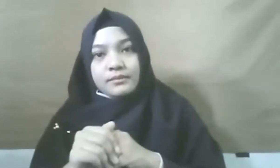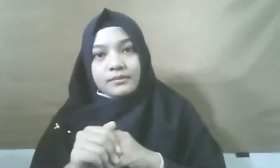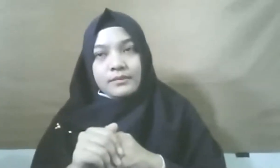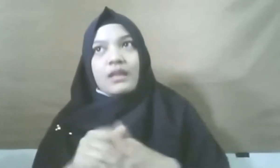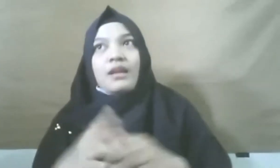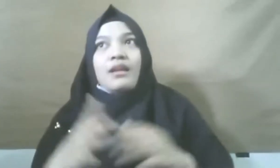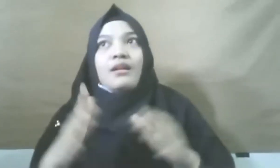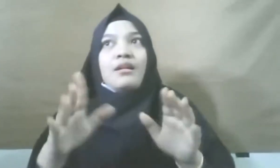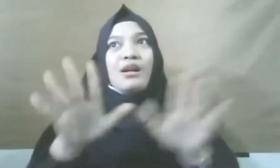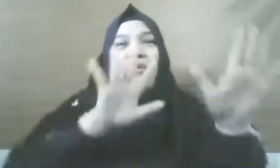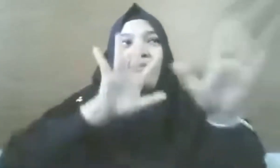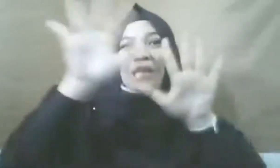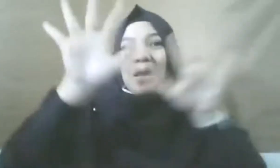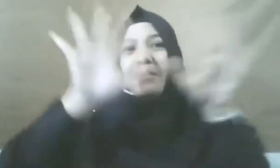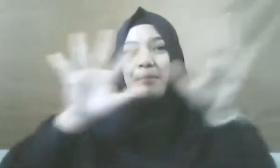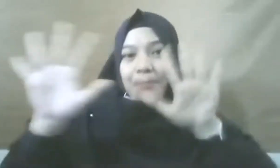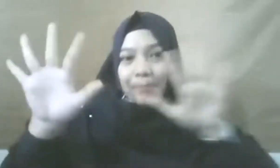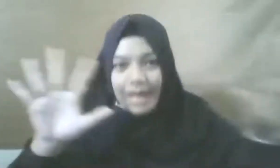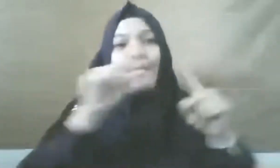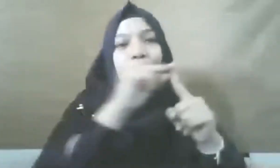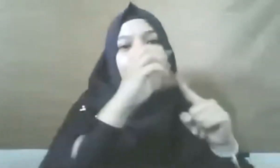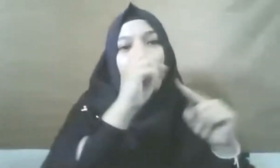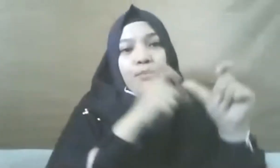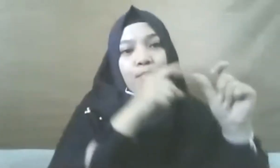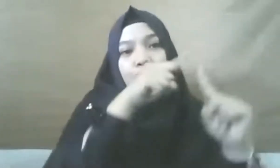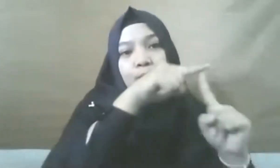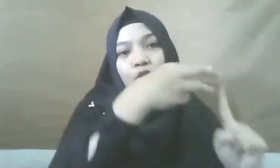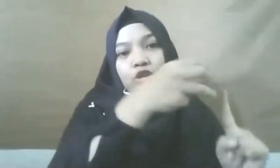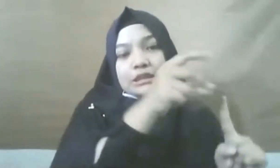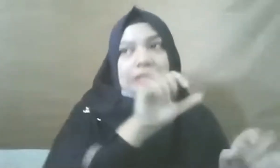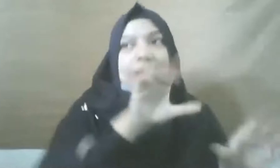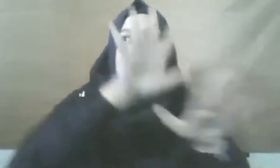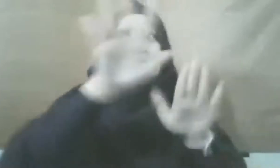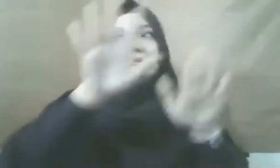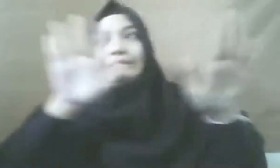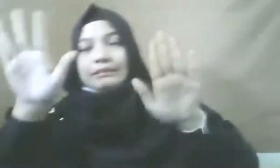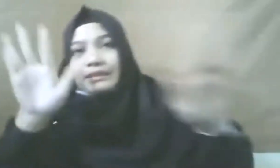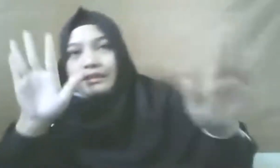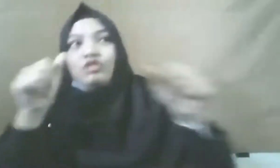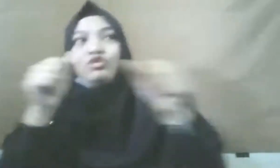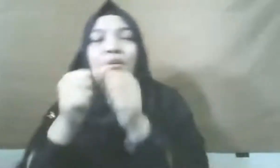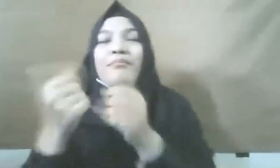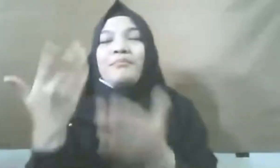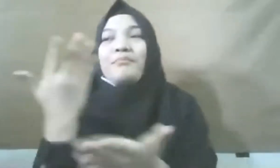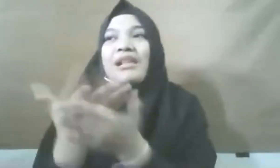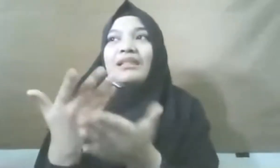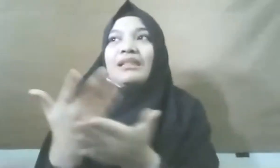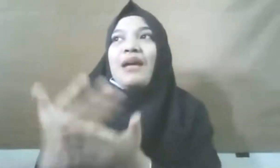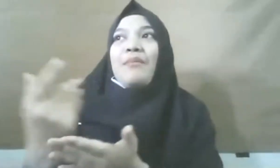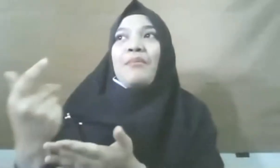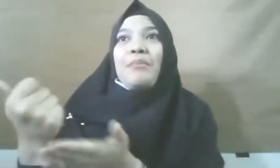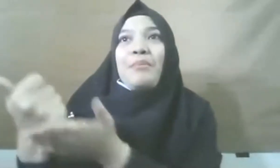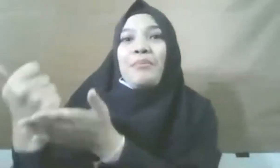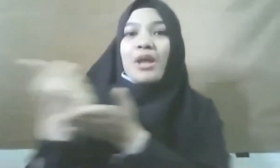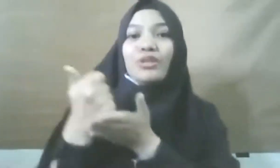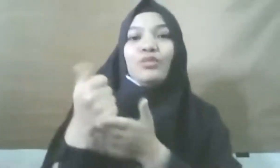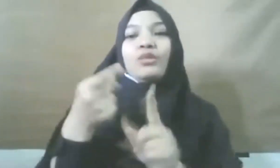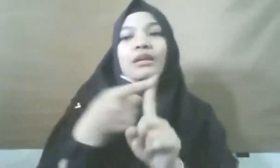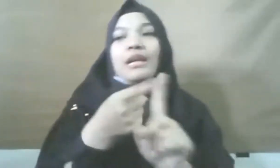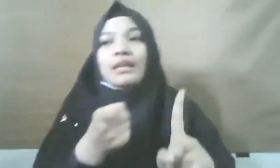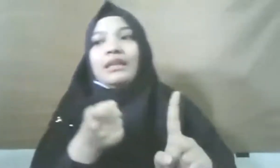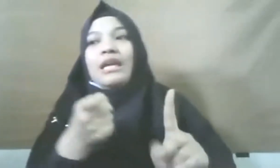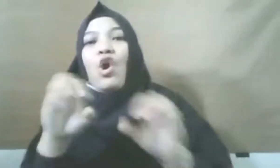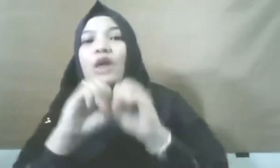in kampung, and we involved local young organization to help us to spread the